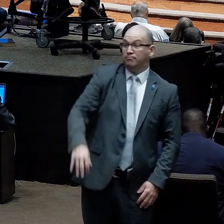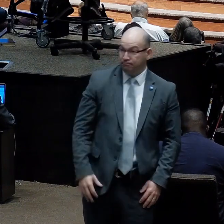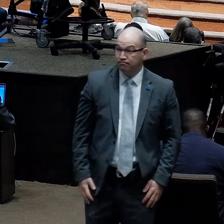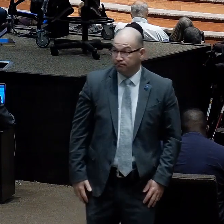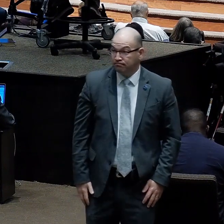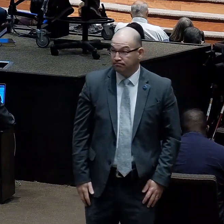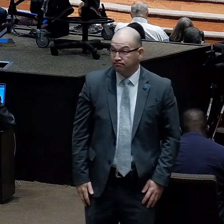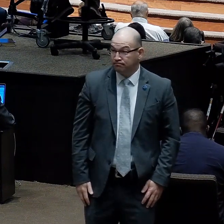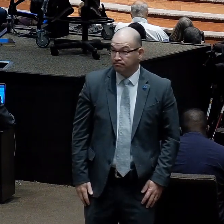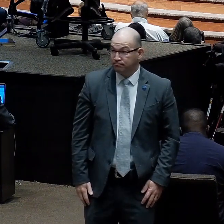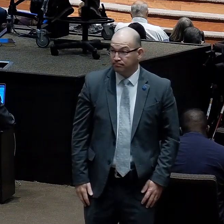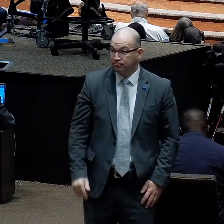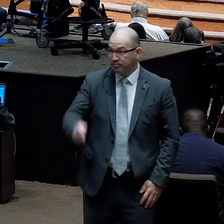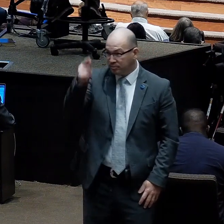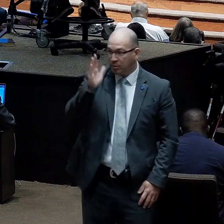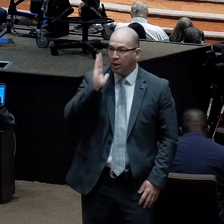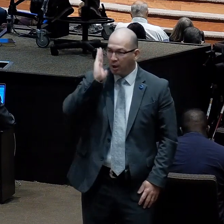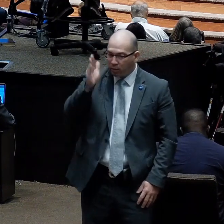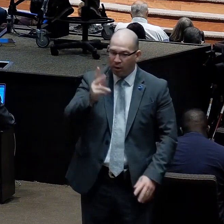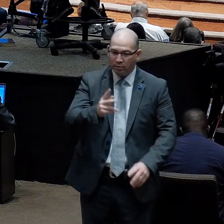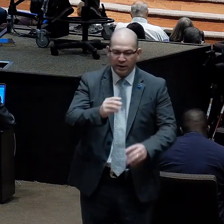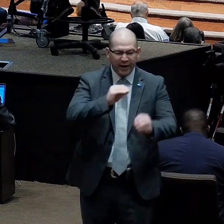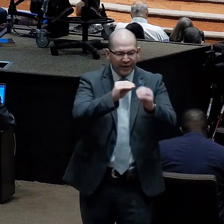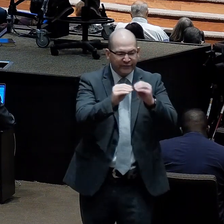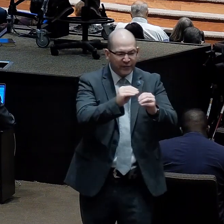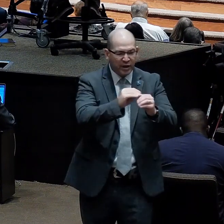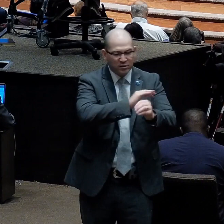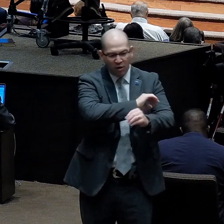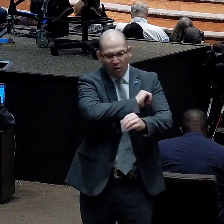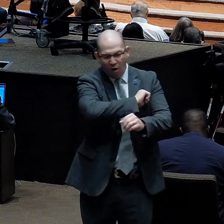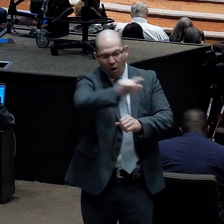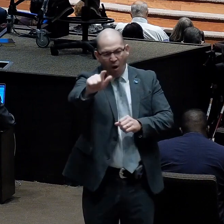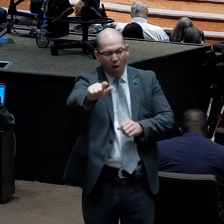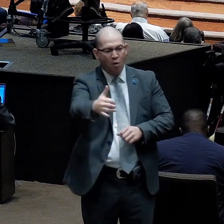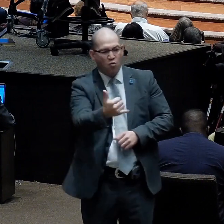God's going to take care of all the wrongs, and the rights, and the demands.